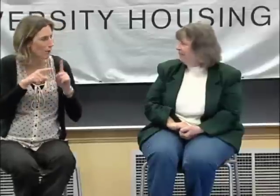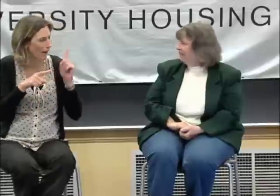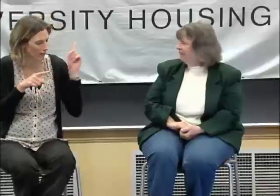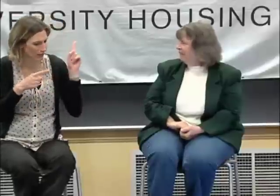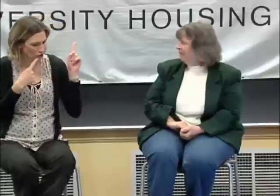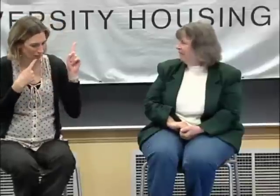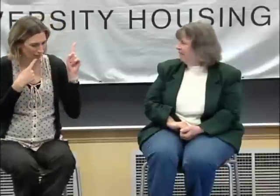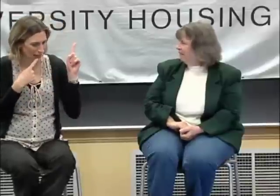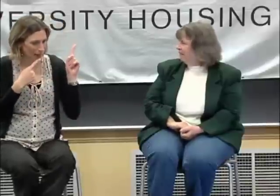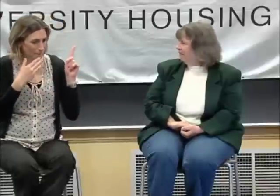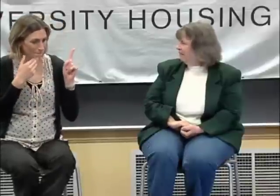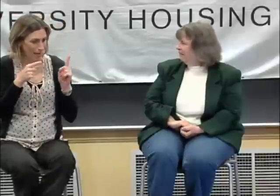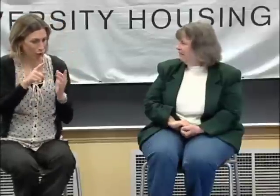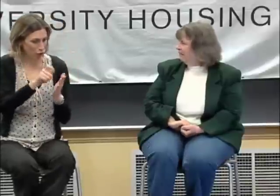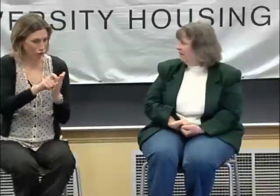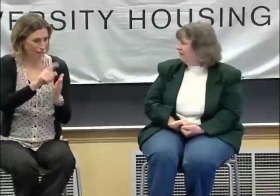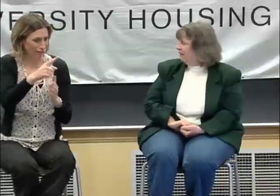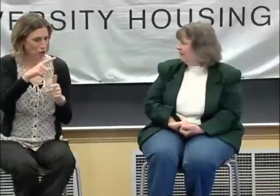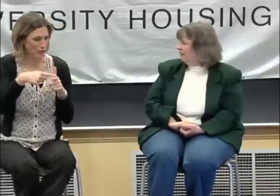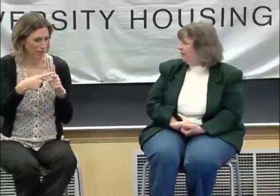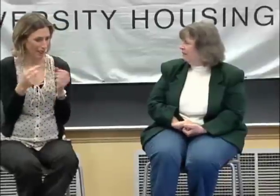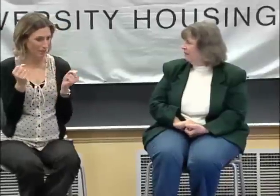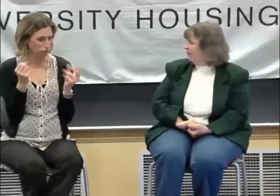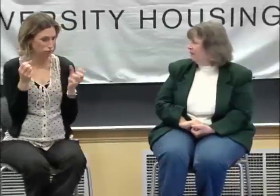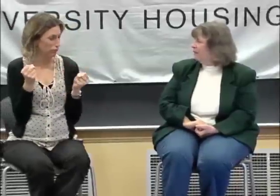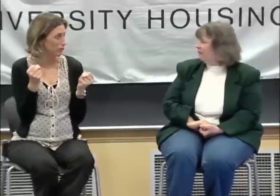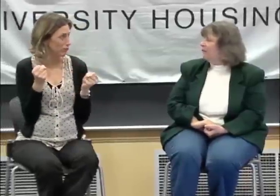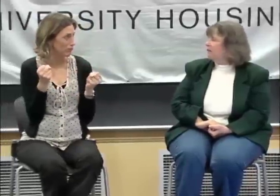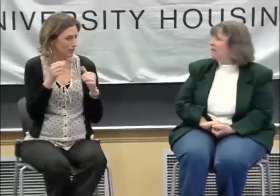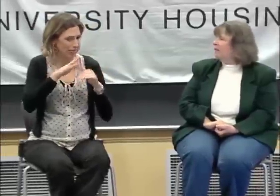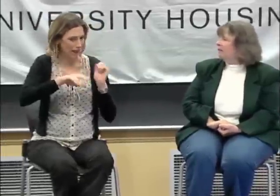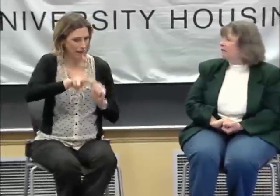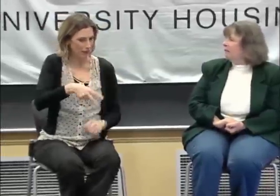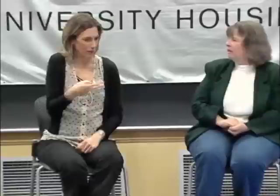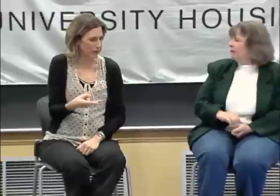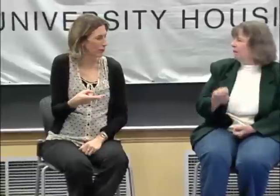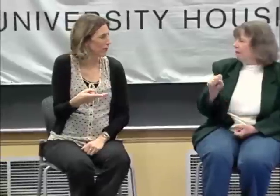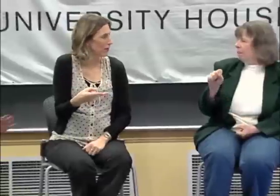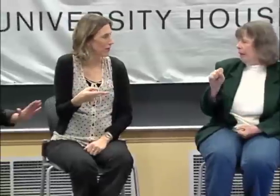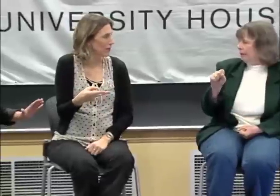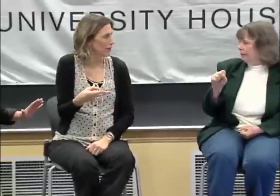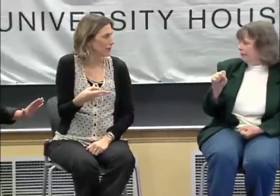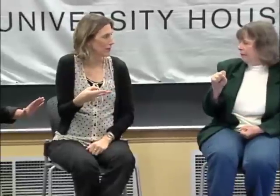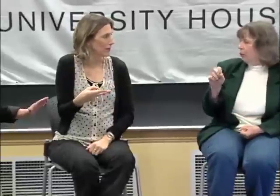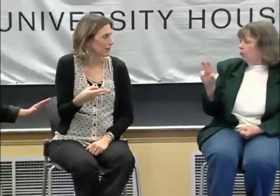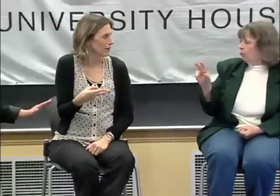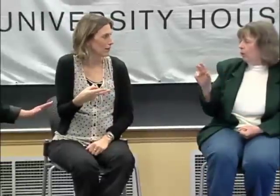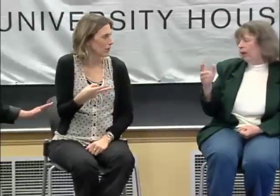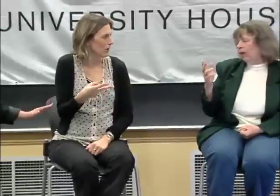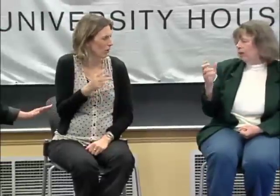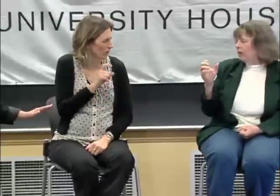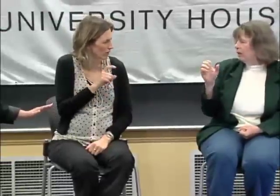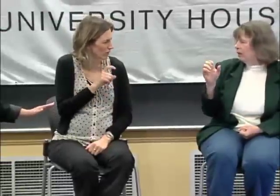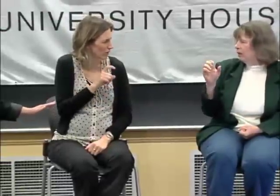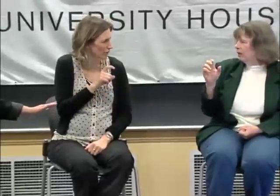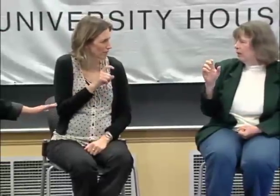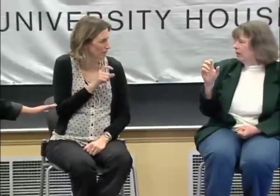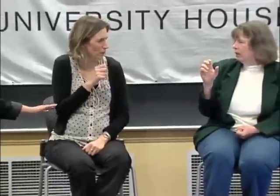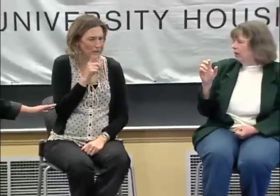movie, maybe I'm wrong, but she said it's better to write first, then sign, than the other way around. Is that correct? Yes.